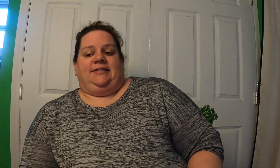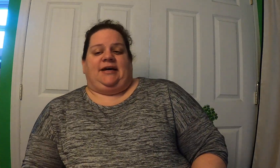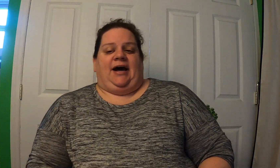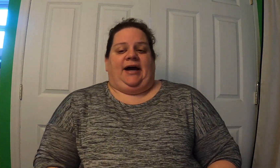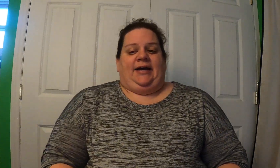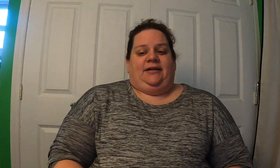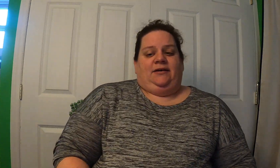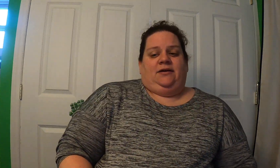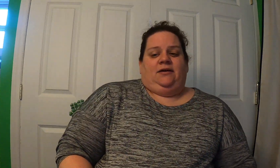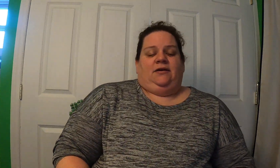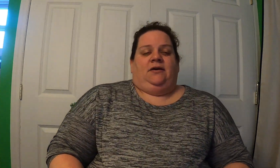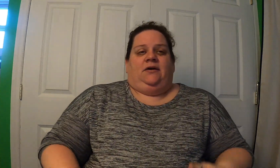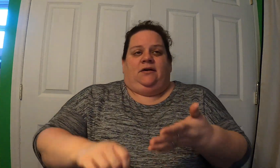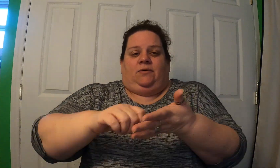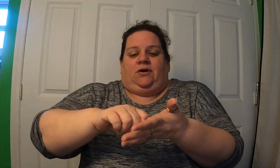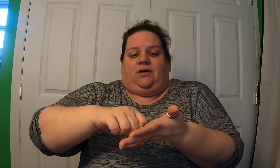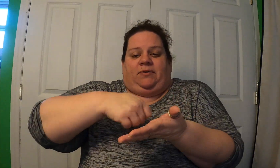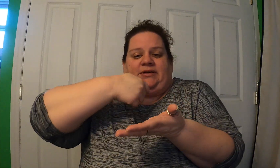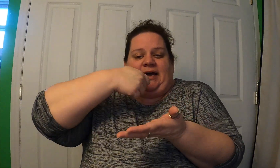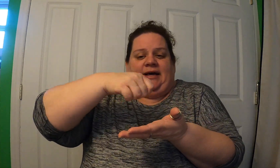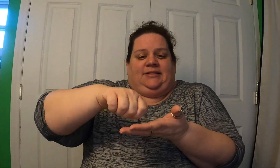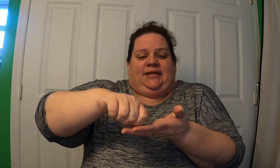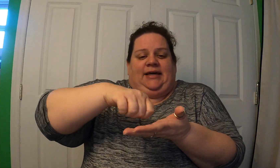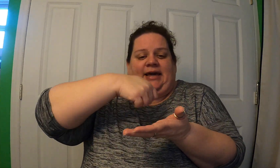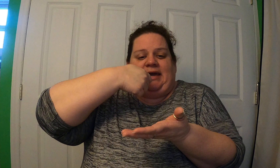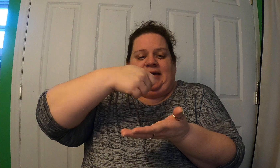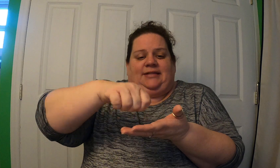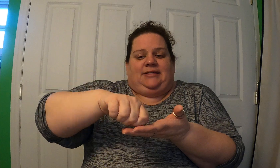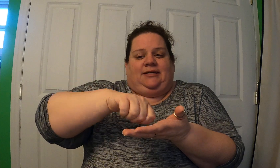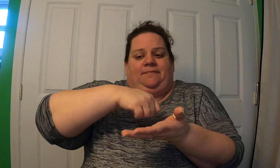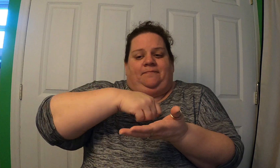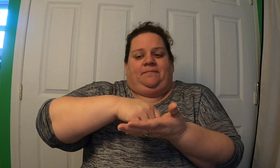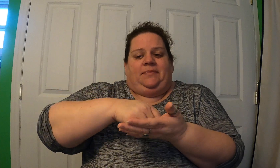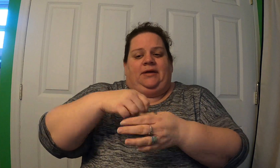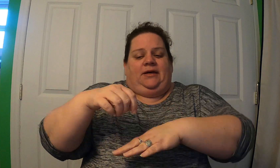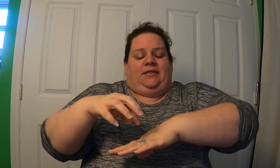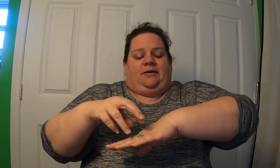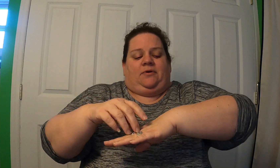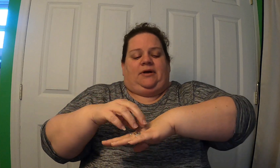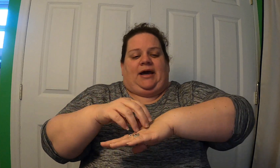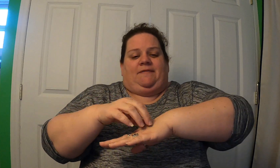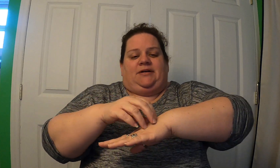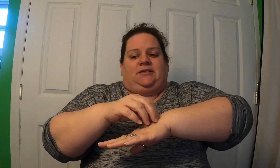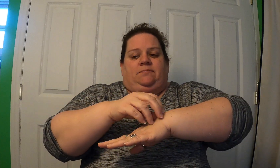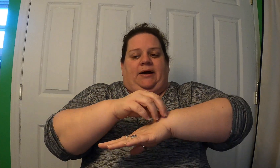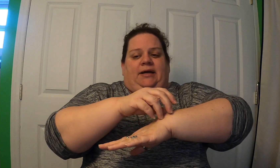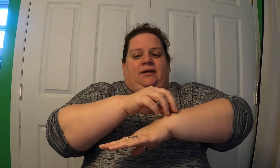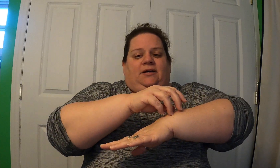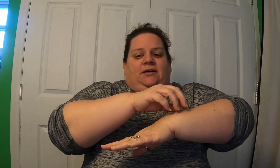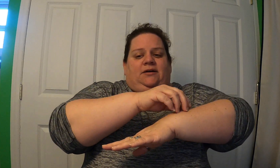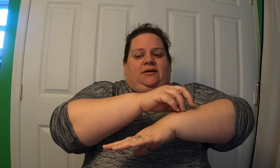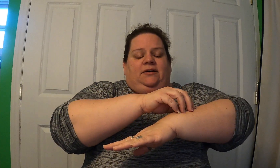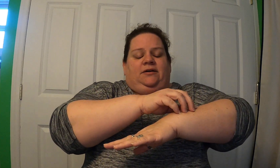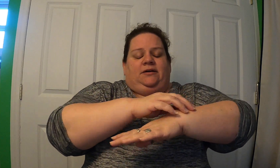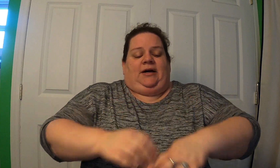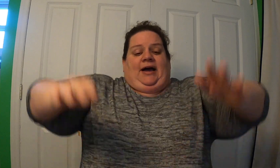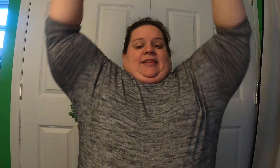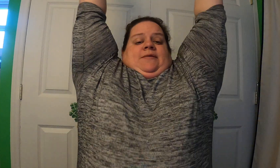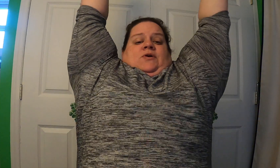to side. We're going to pretend to eat. Then we're going to have a spider. And then we're